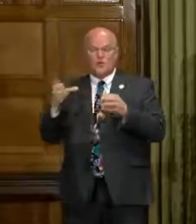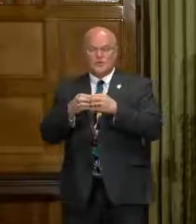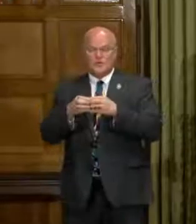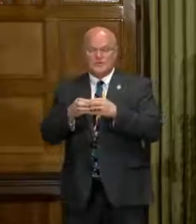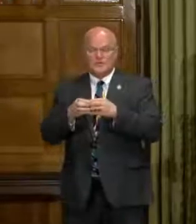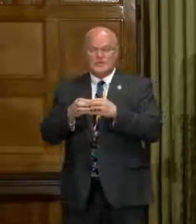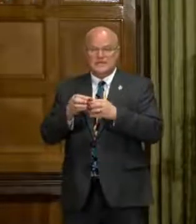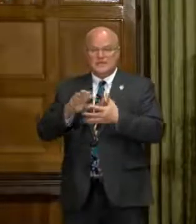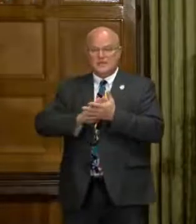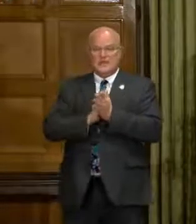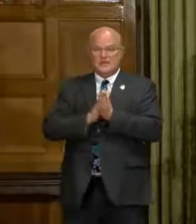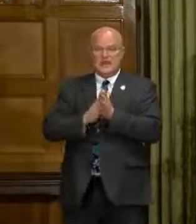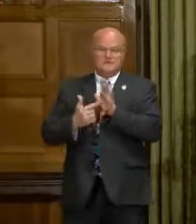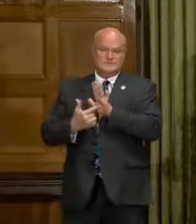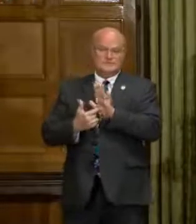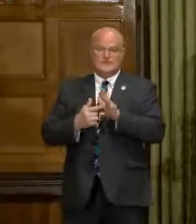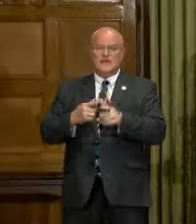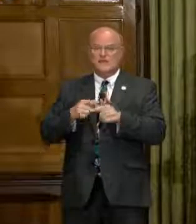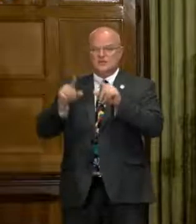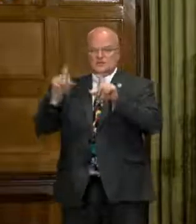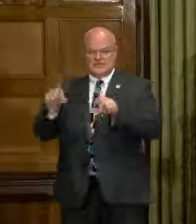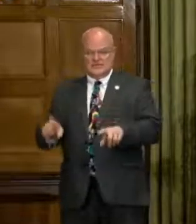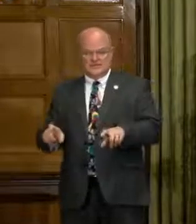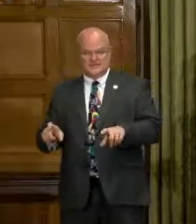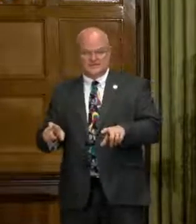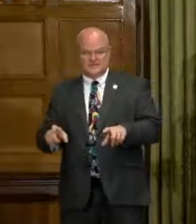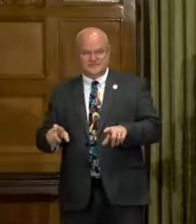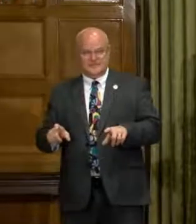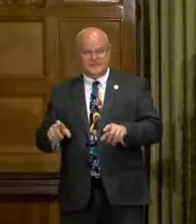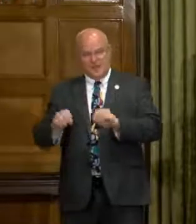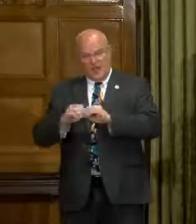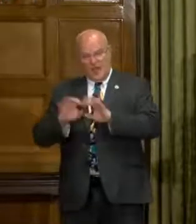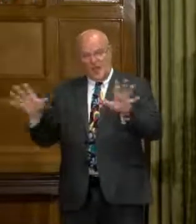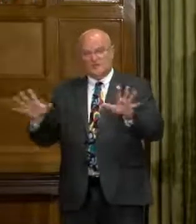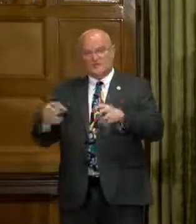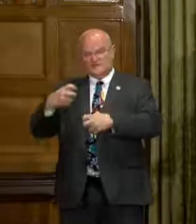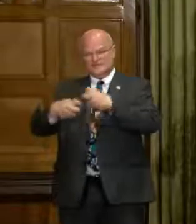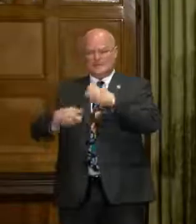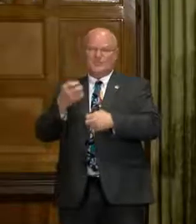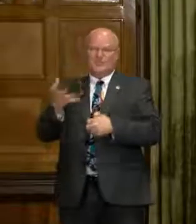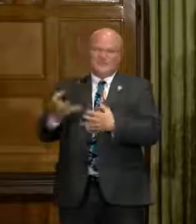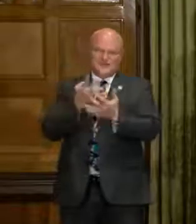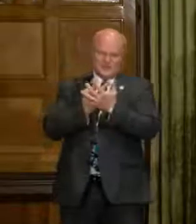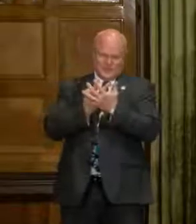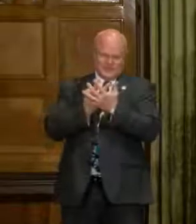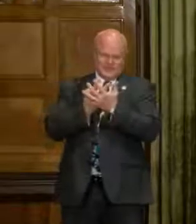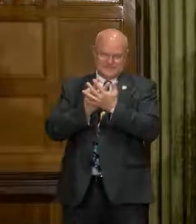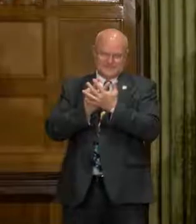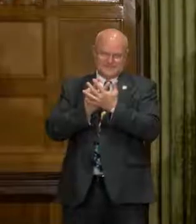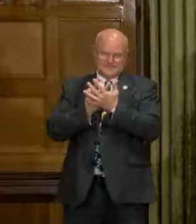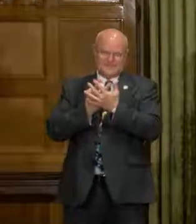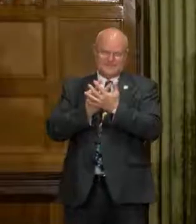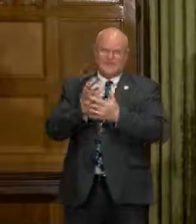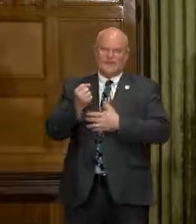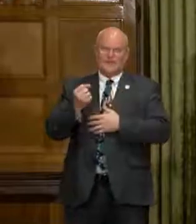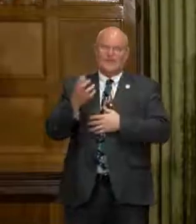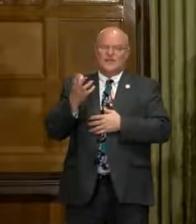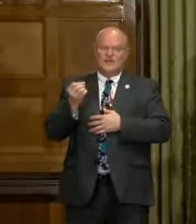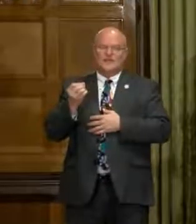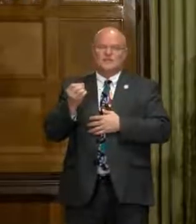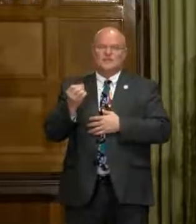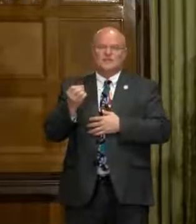And if any of them became symptomatic, then you would test them. That's obviously problematic in an incarcerated setting.